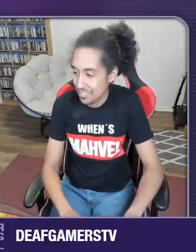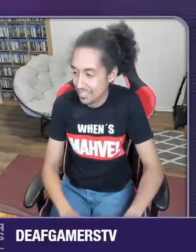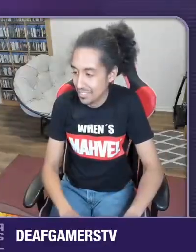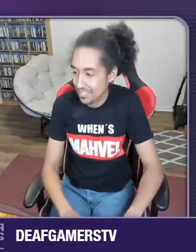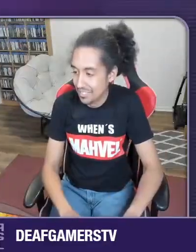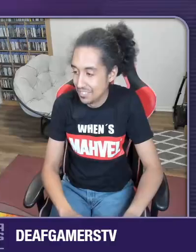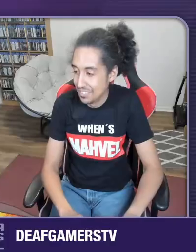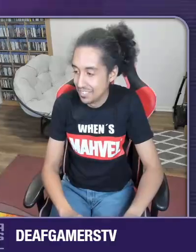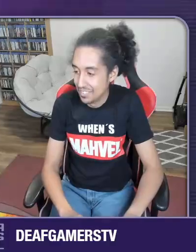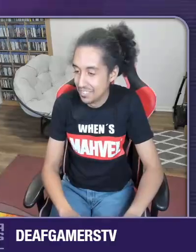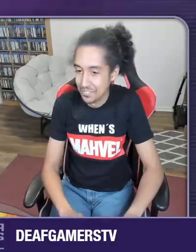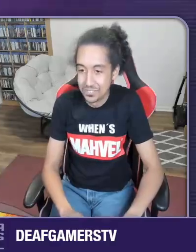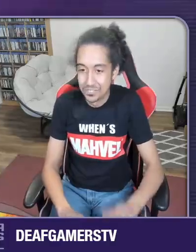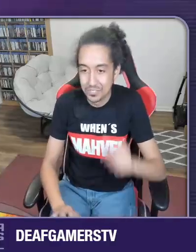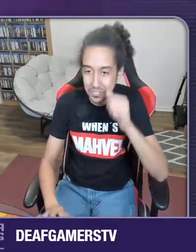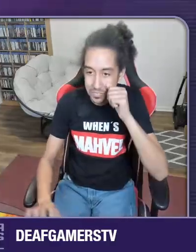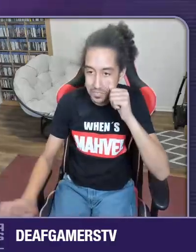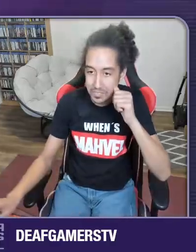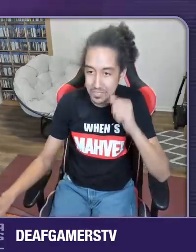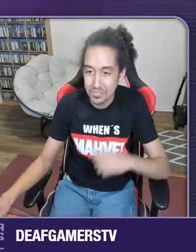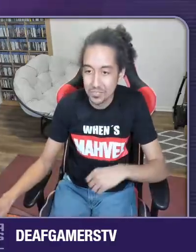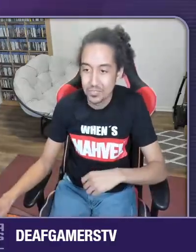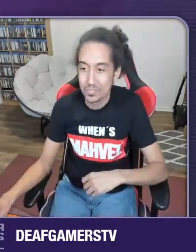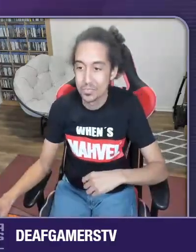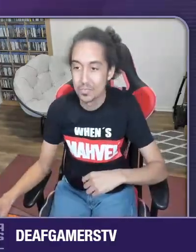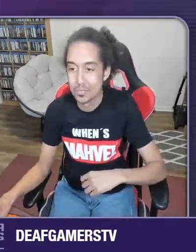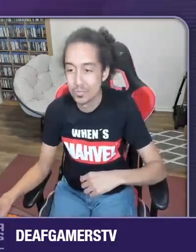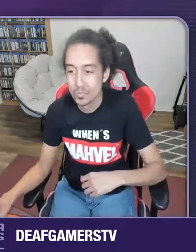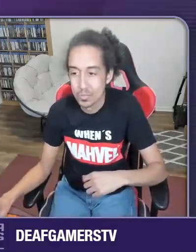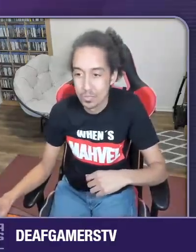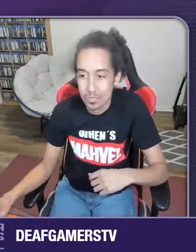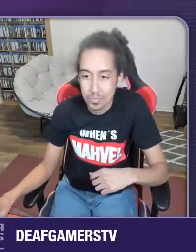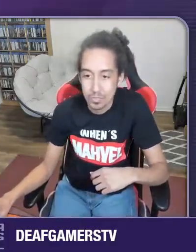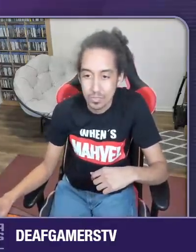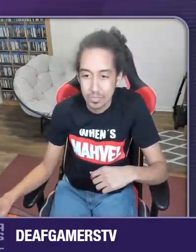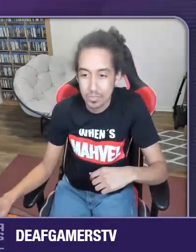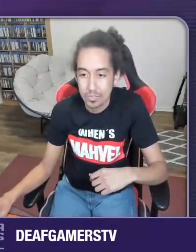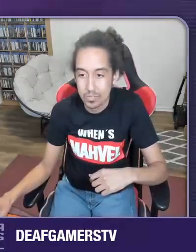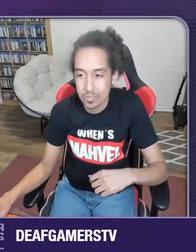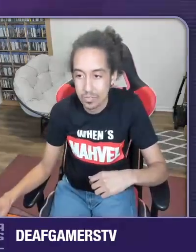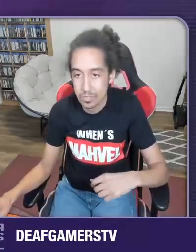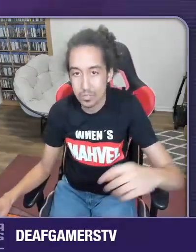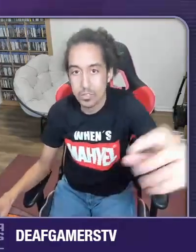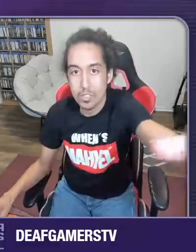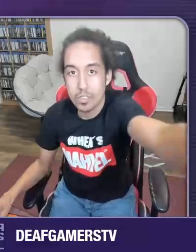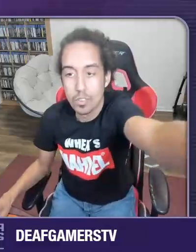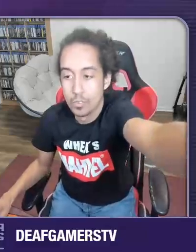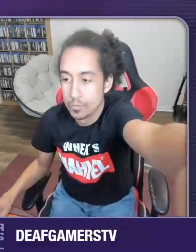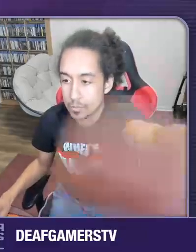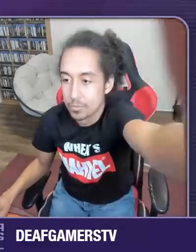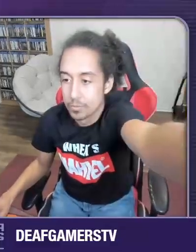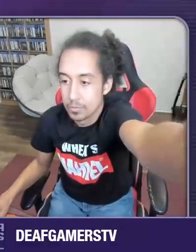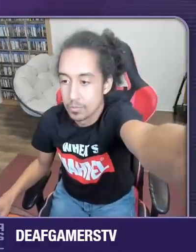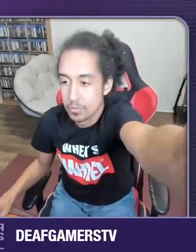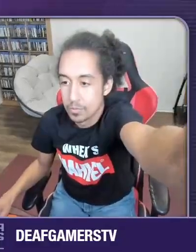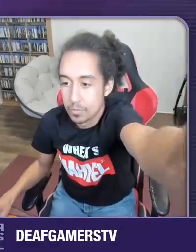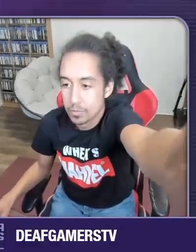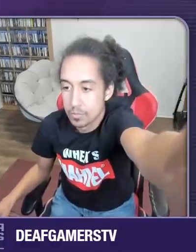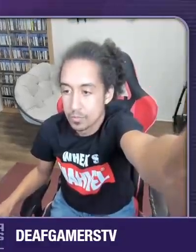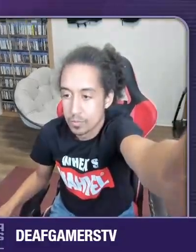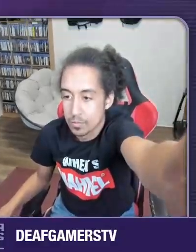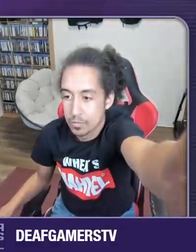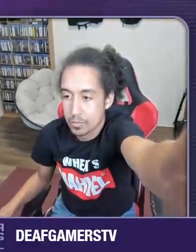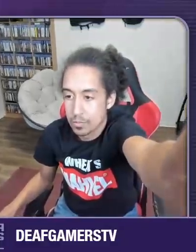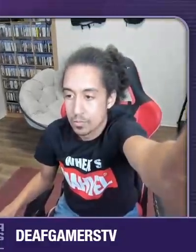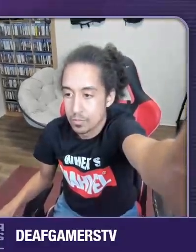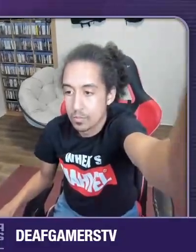just to maintain some distance here, but Jazdero is so good at closing that gap and finding ways to get in there. Right now,